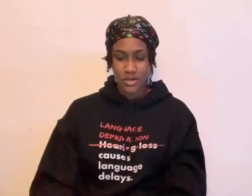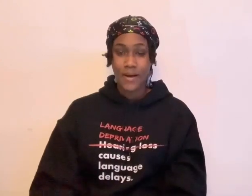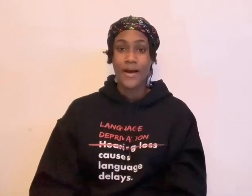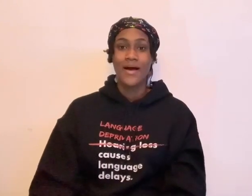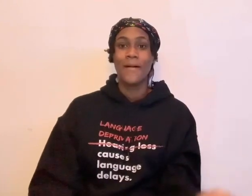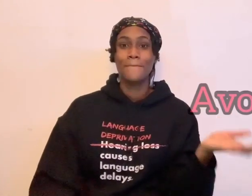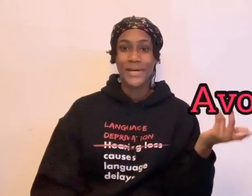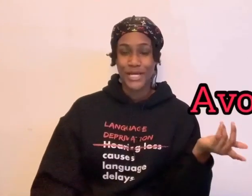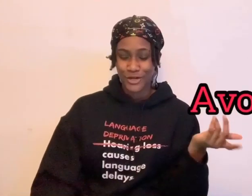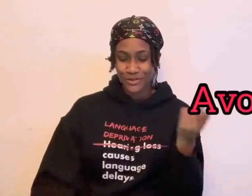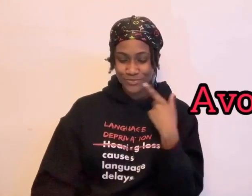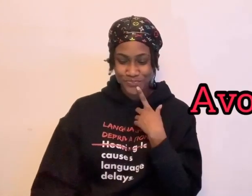peer,